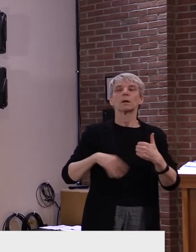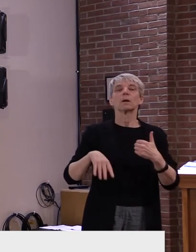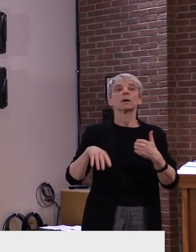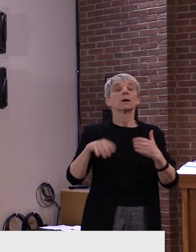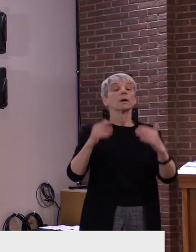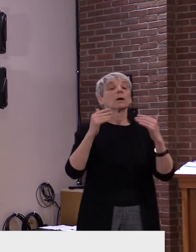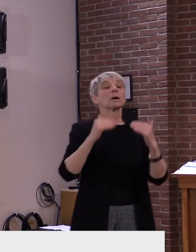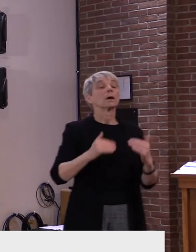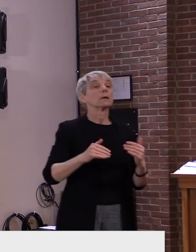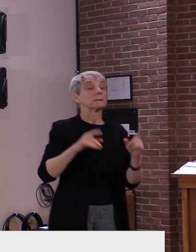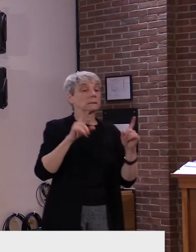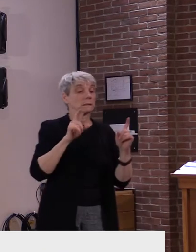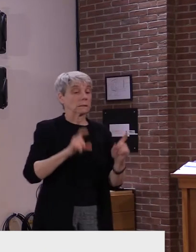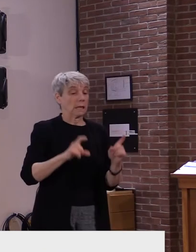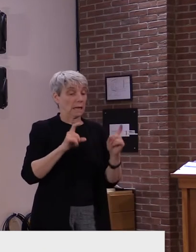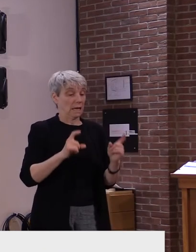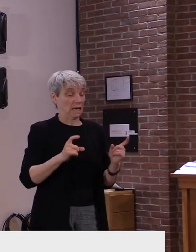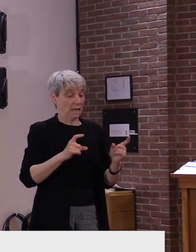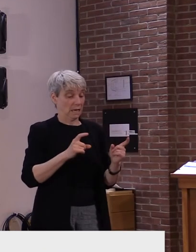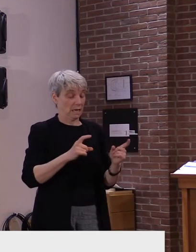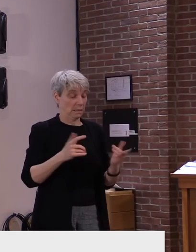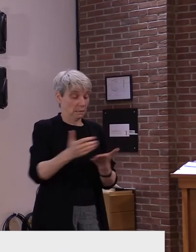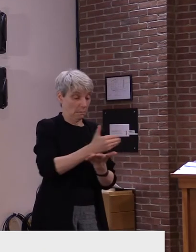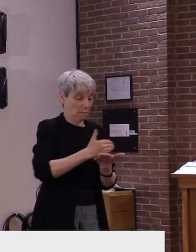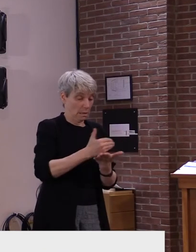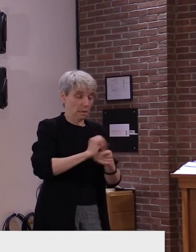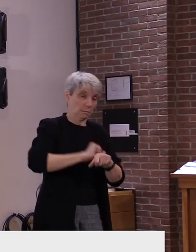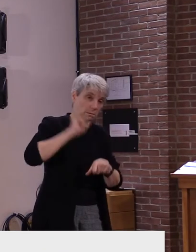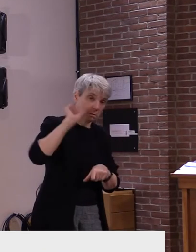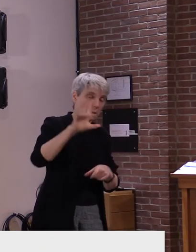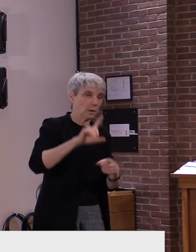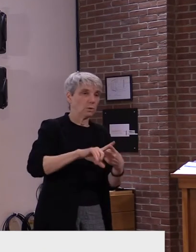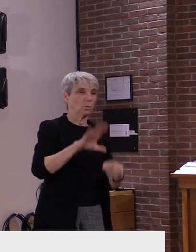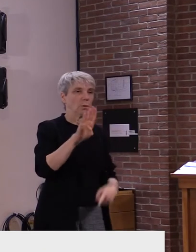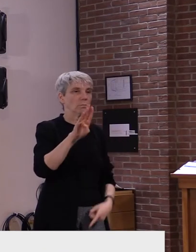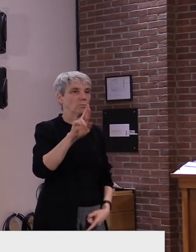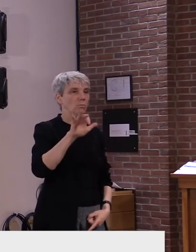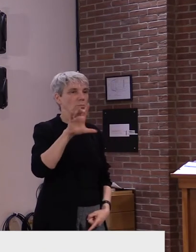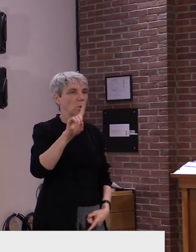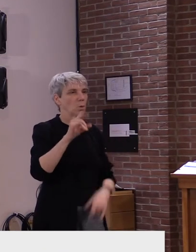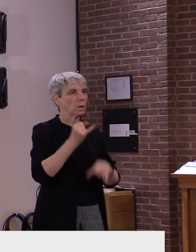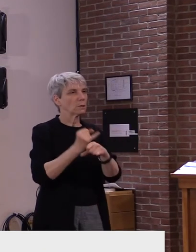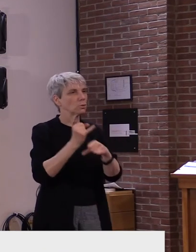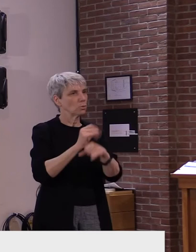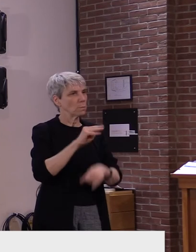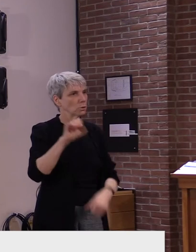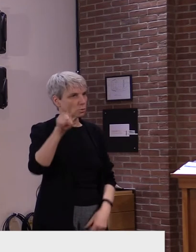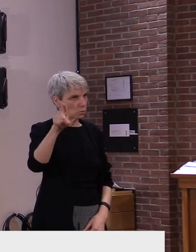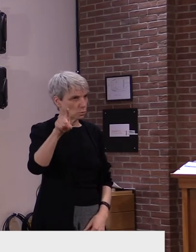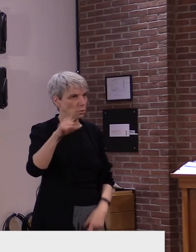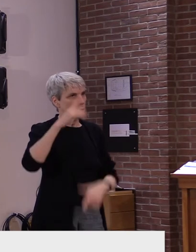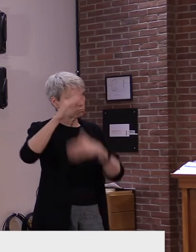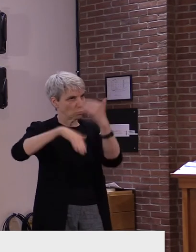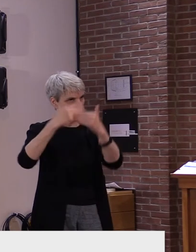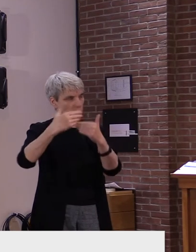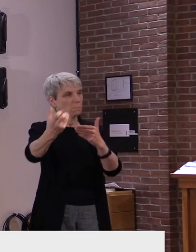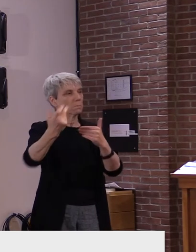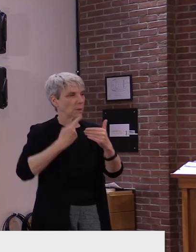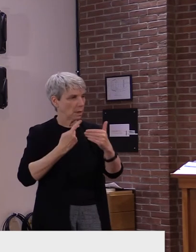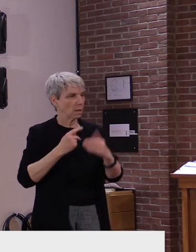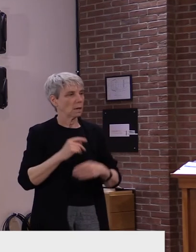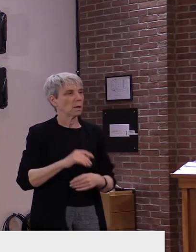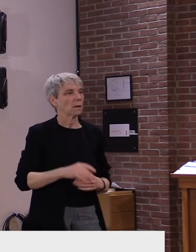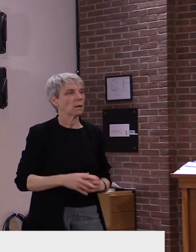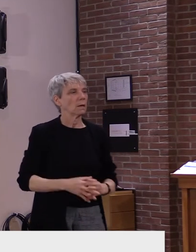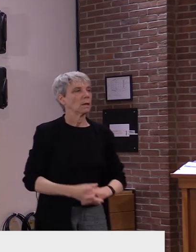going to broad institute come back relatively quickly and what else did you need